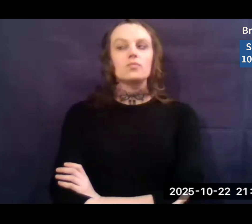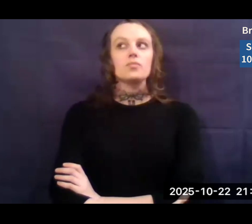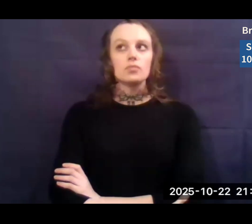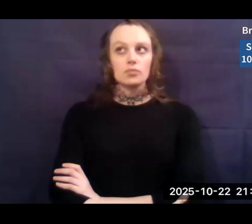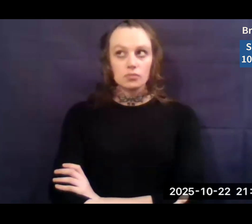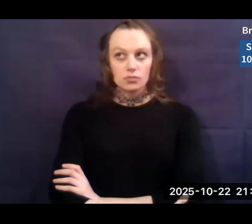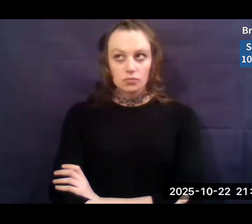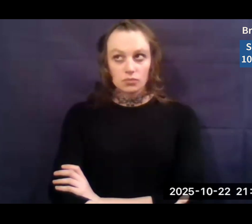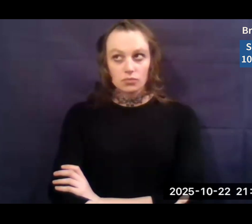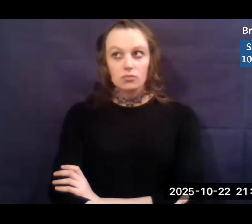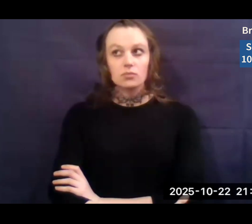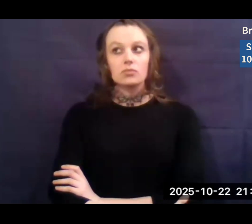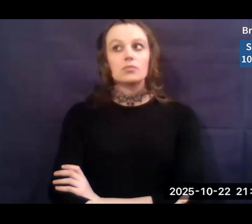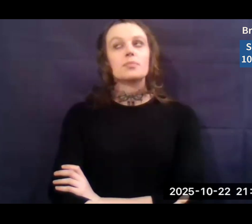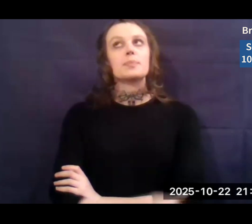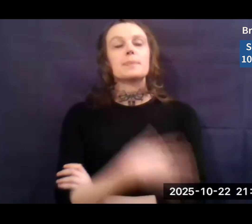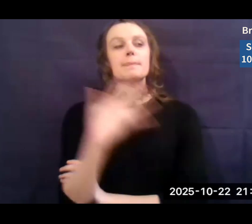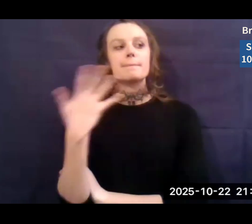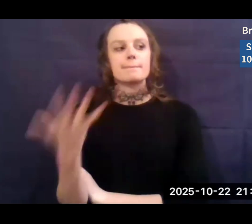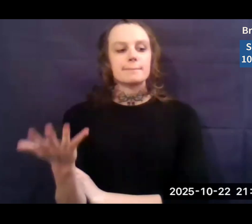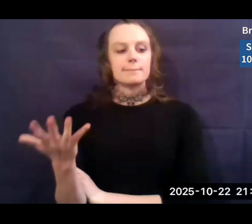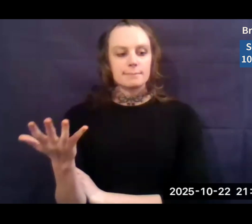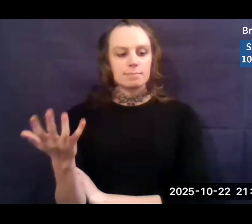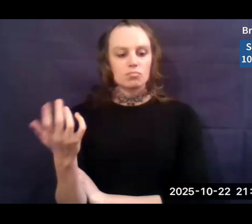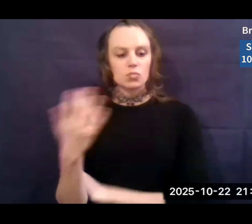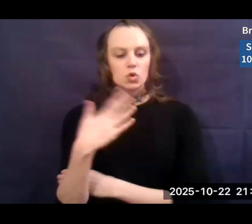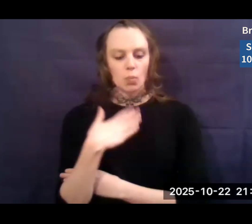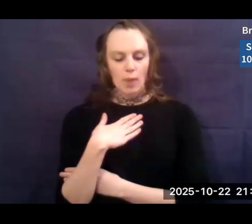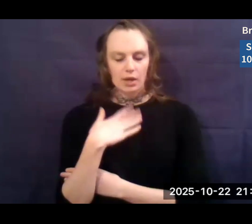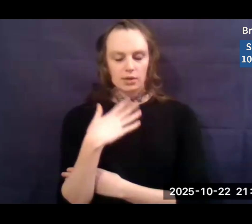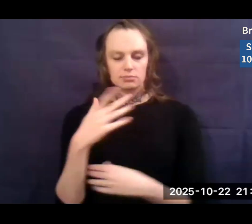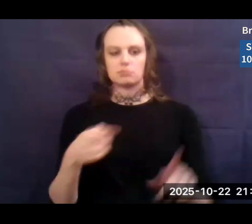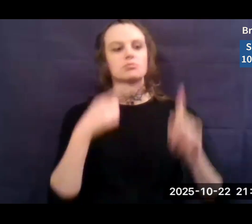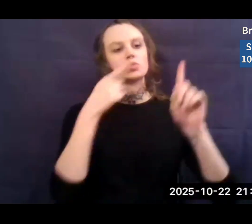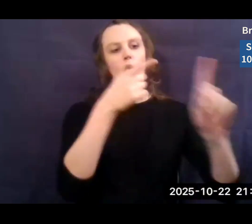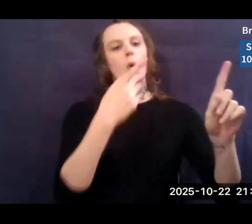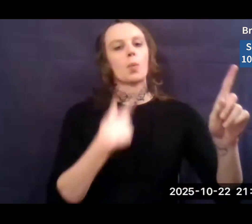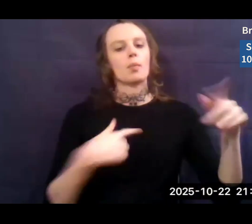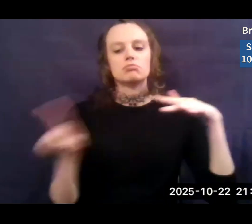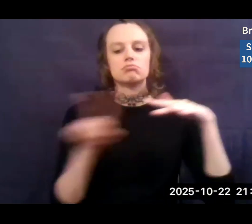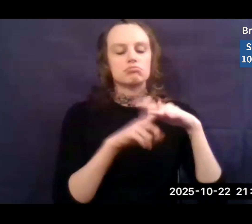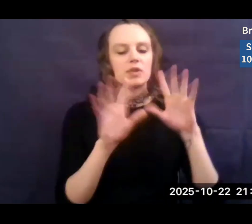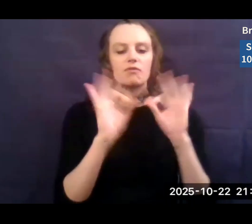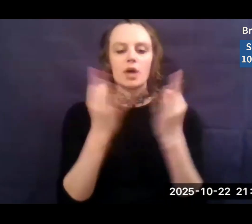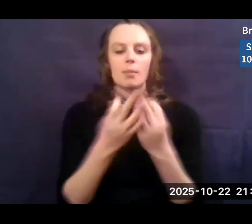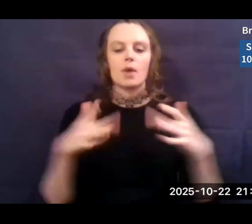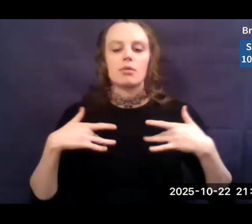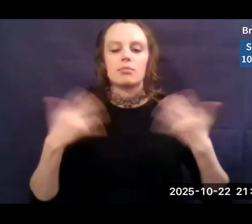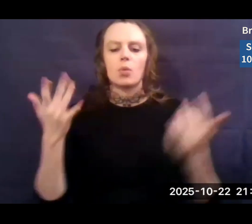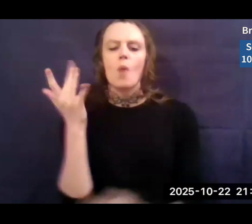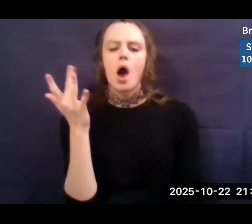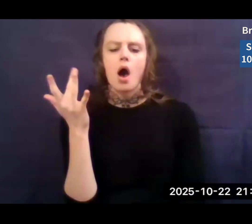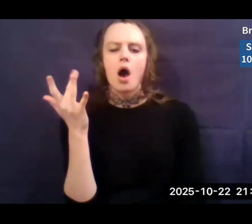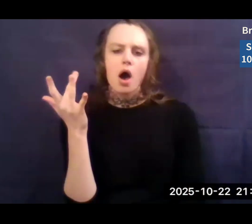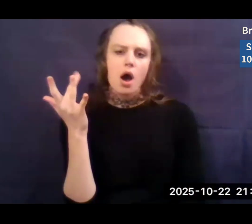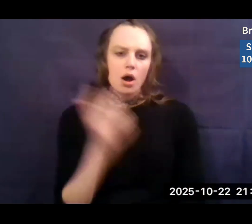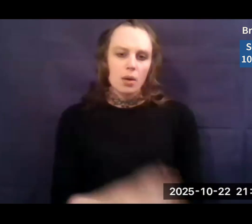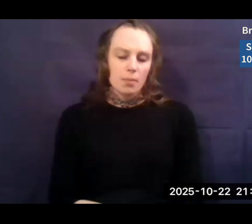I look at my primary purpose for going into time with my